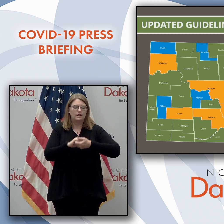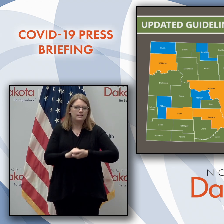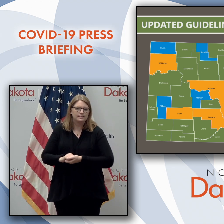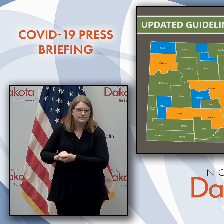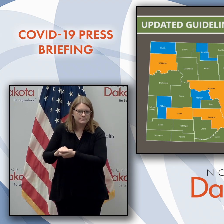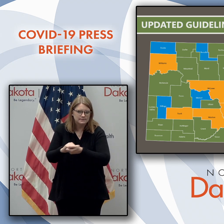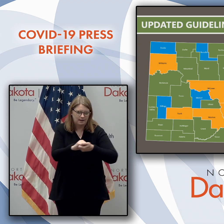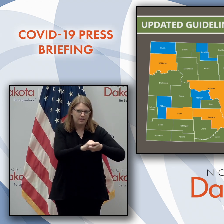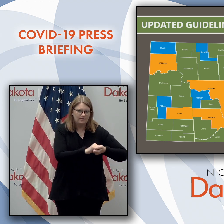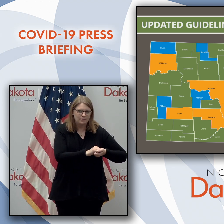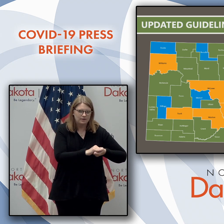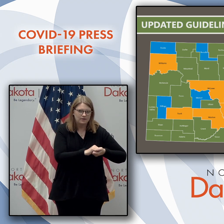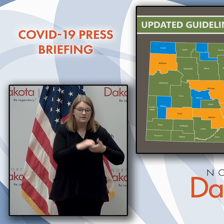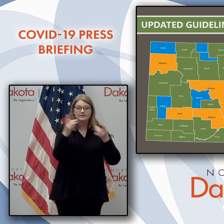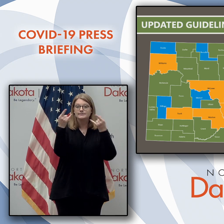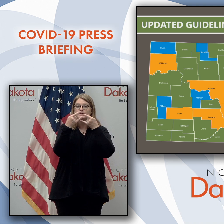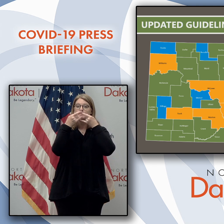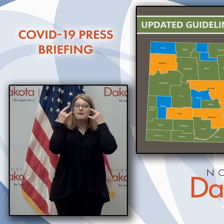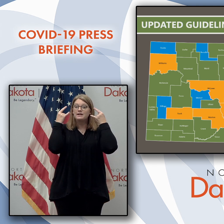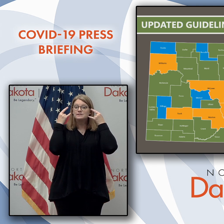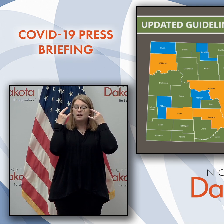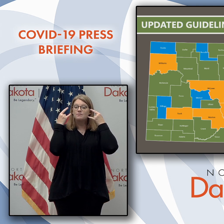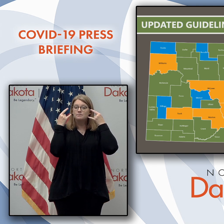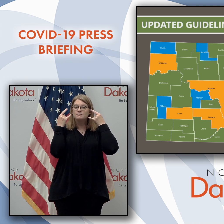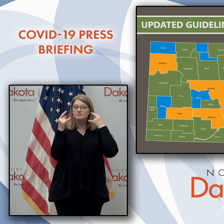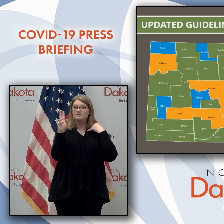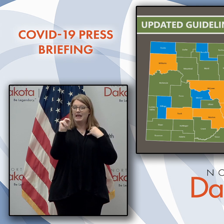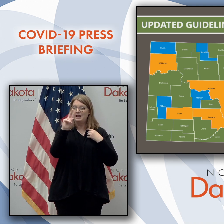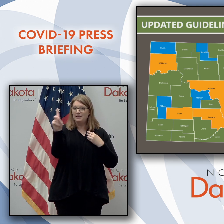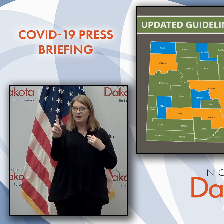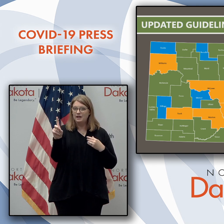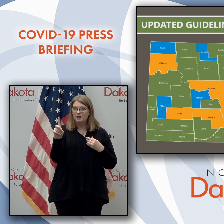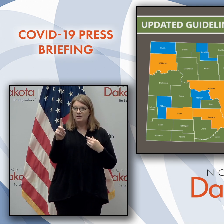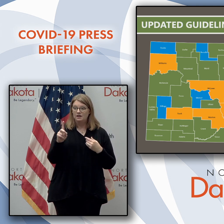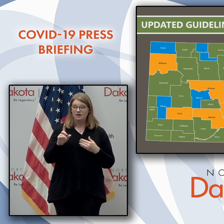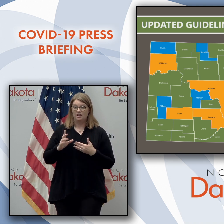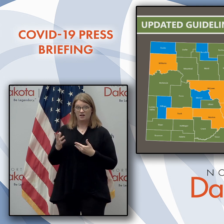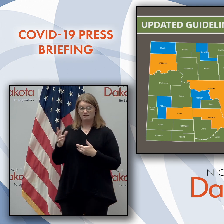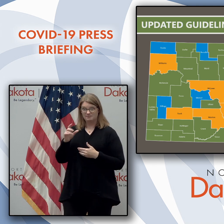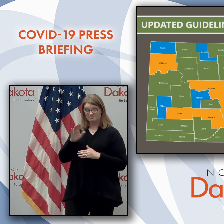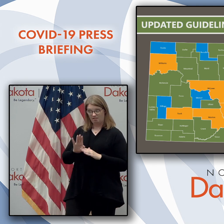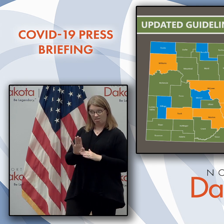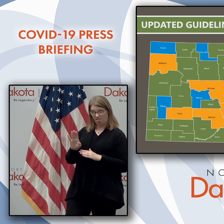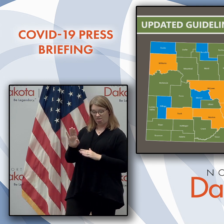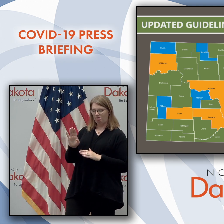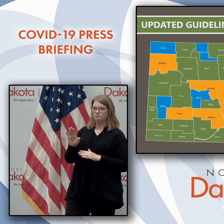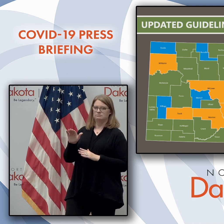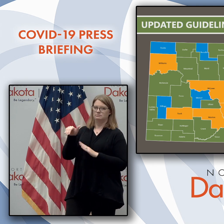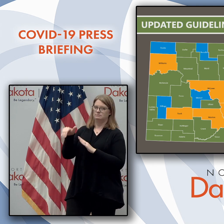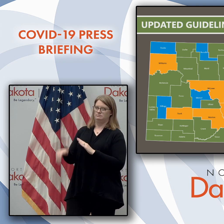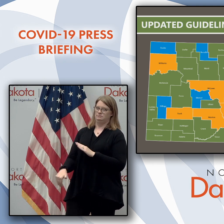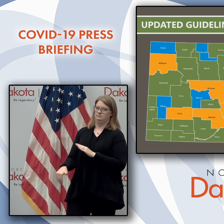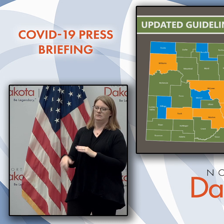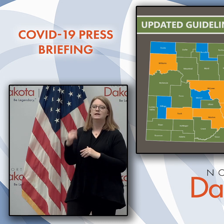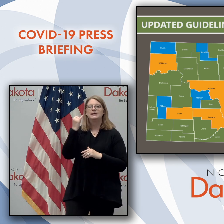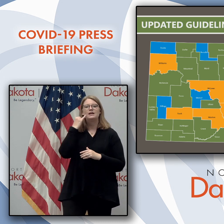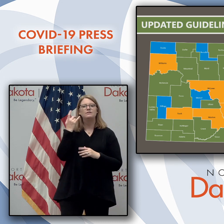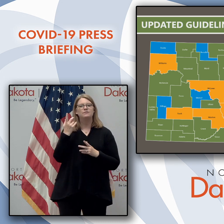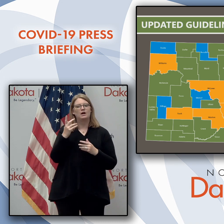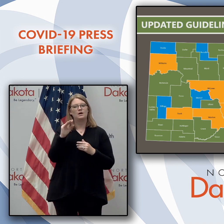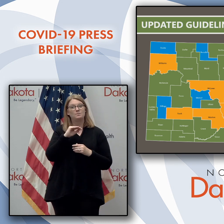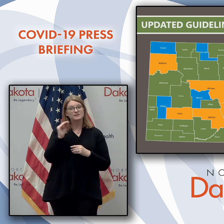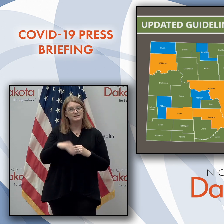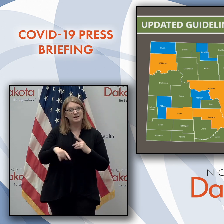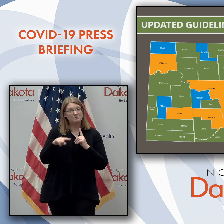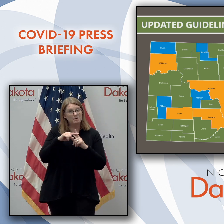So let's mask up, ND, and let's get our numbers moving in the right direction. If we can keep our percent positivity